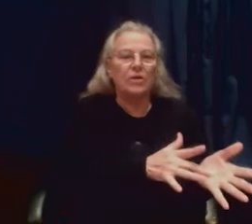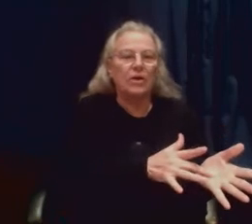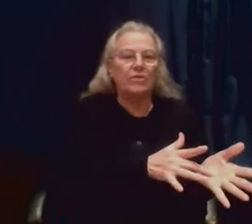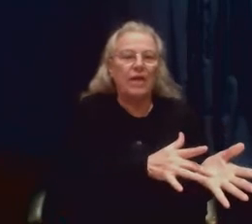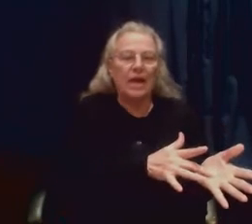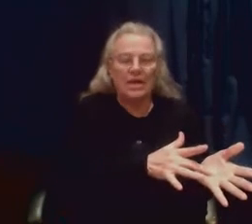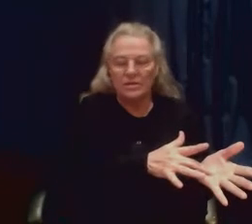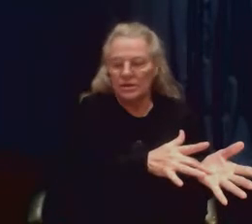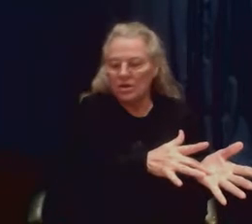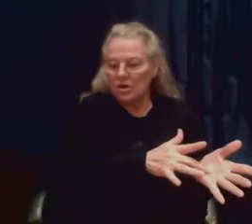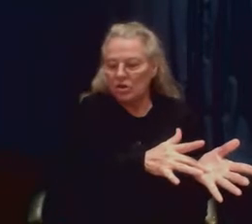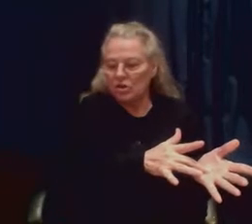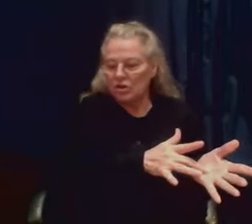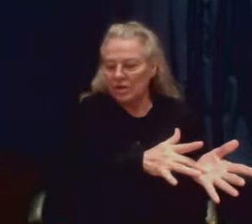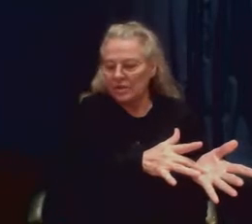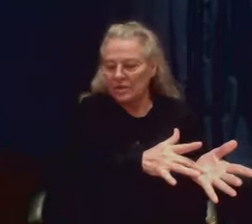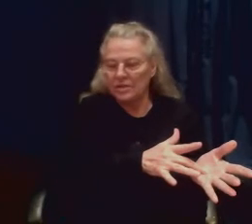of the hands. Jesus.